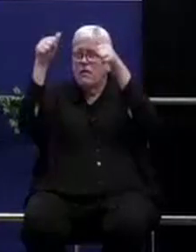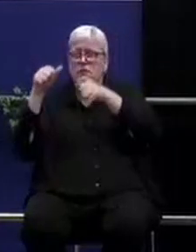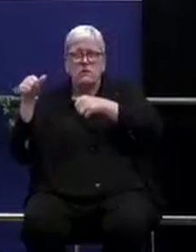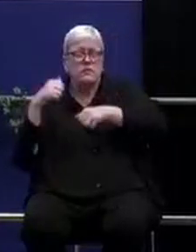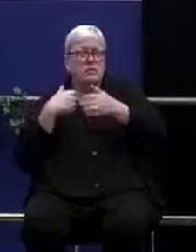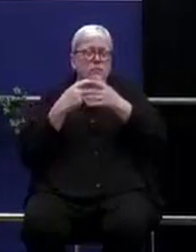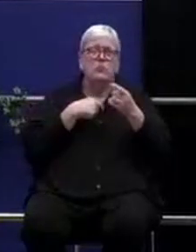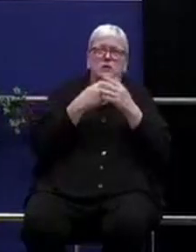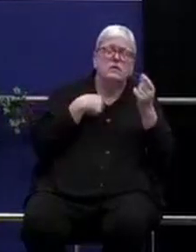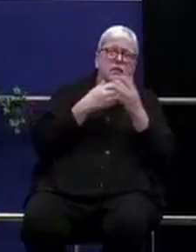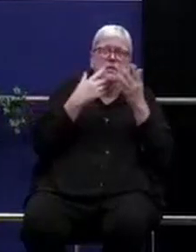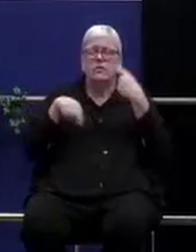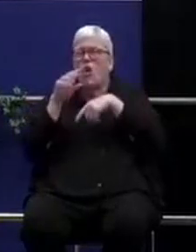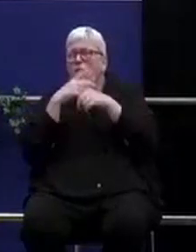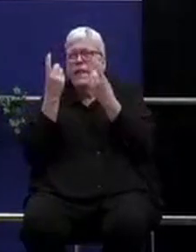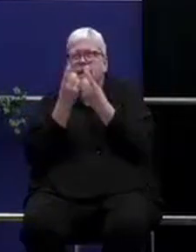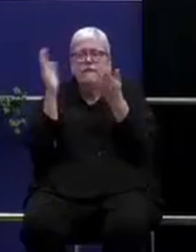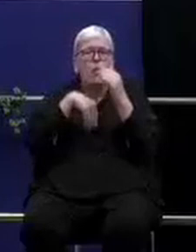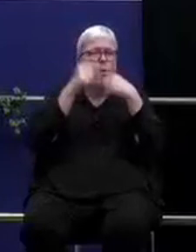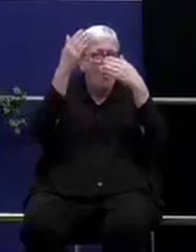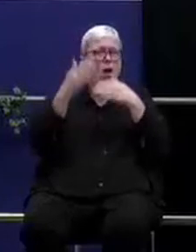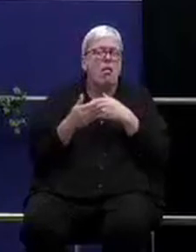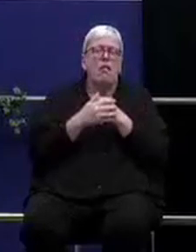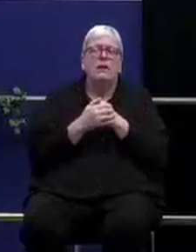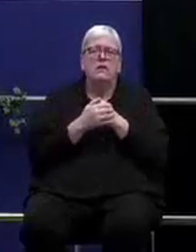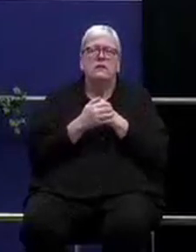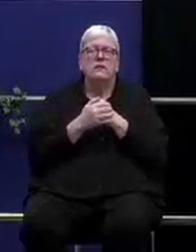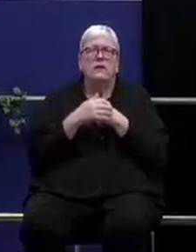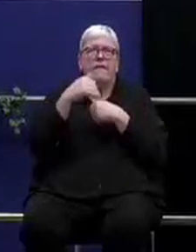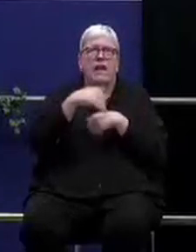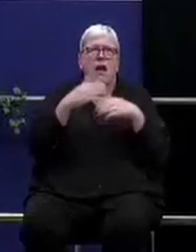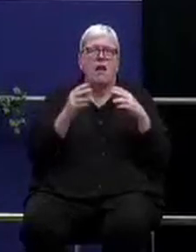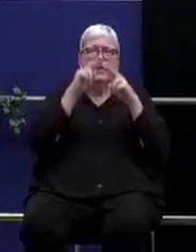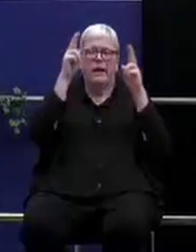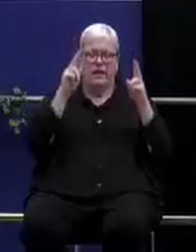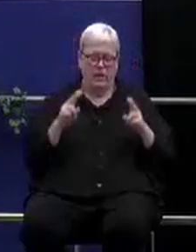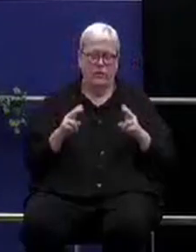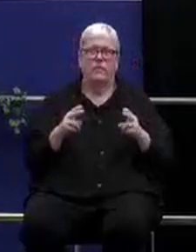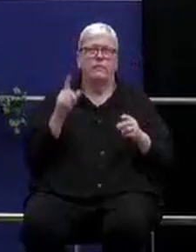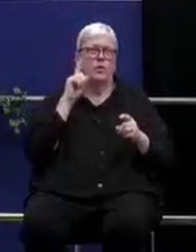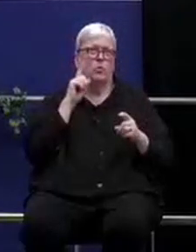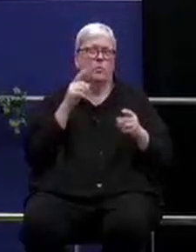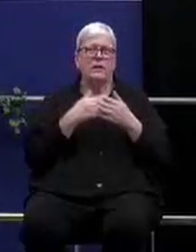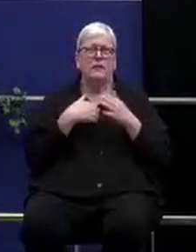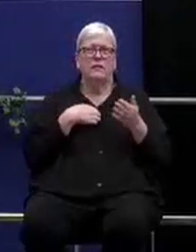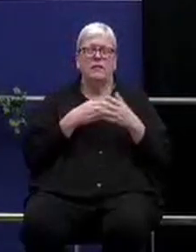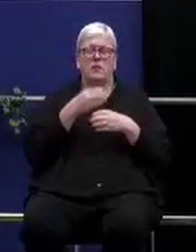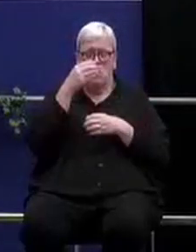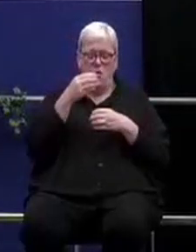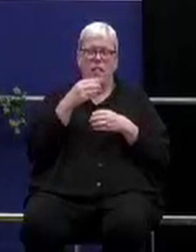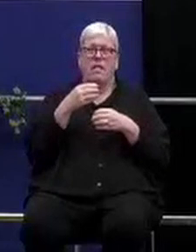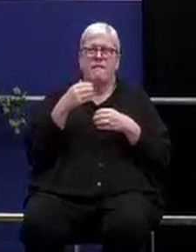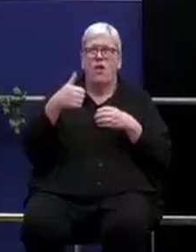migraines and flu remedies hung from the walls. There was a cardboard cutout of a woman holding a bottle of oil for stretch